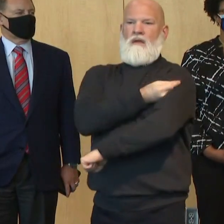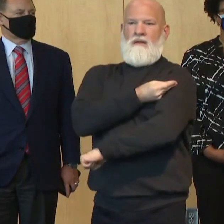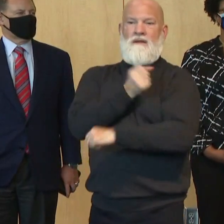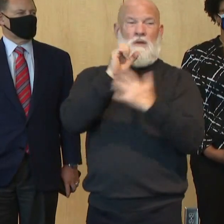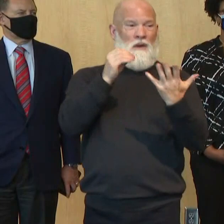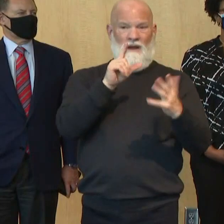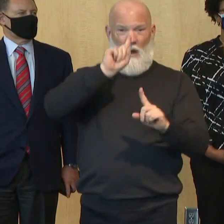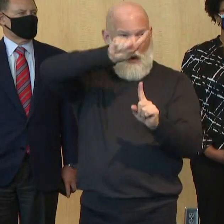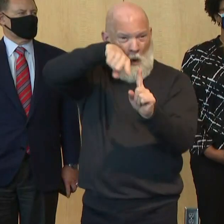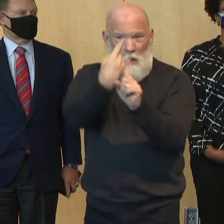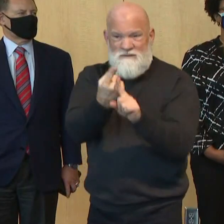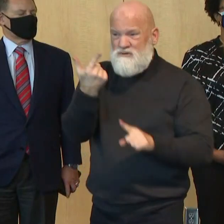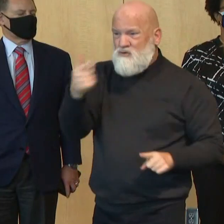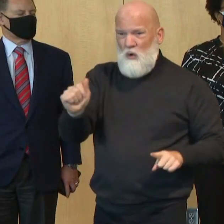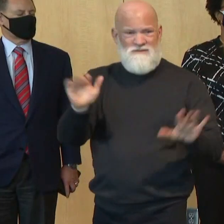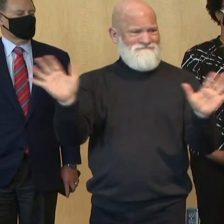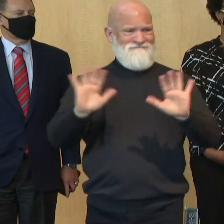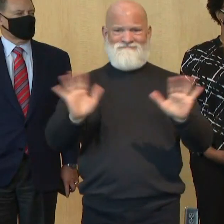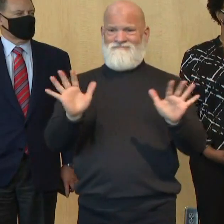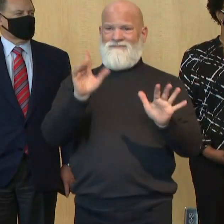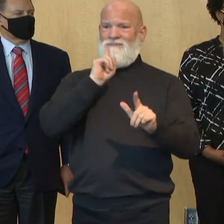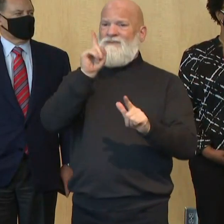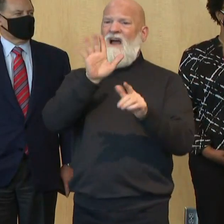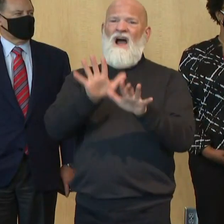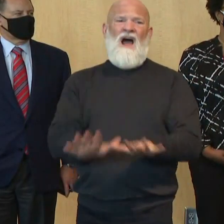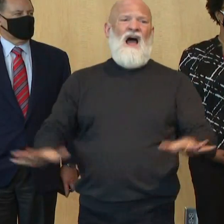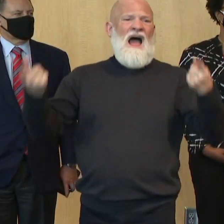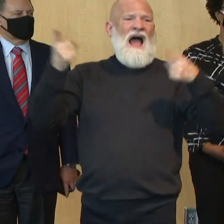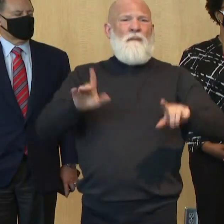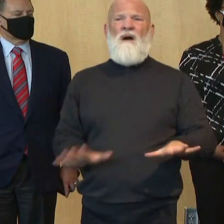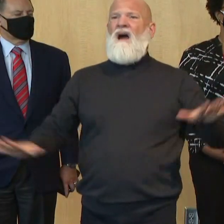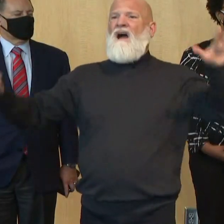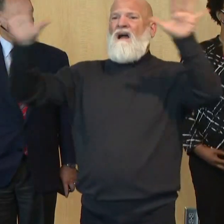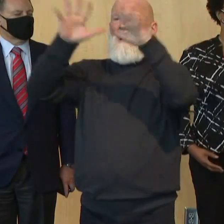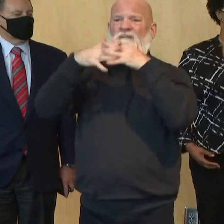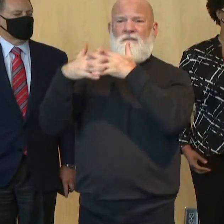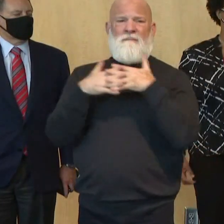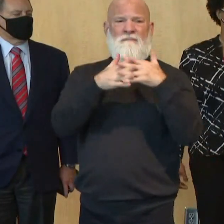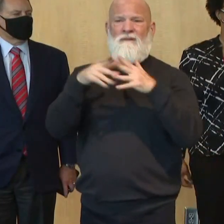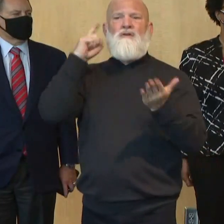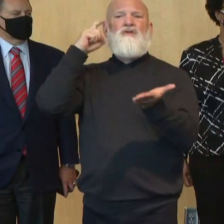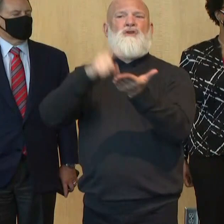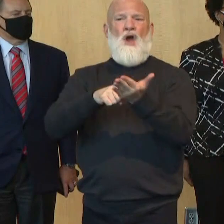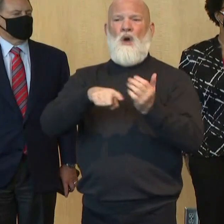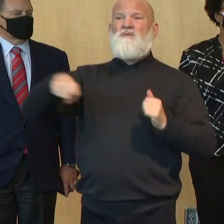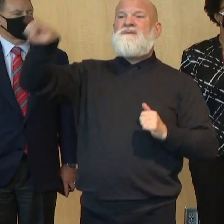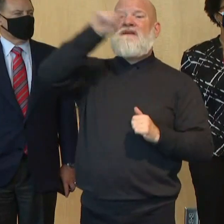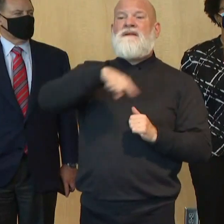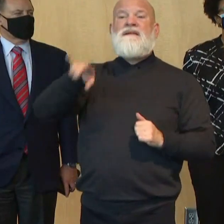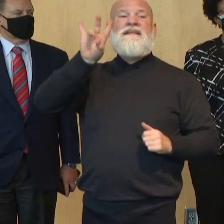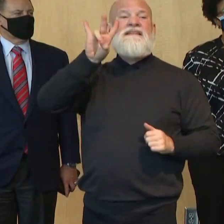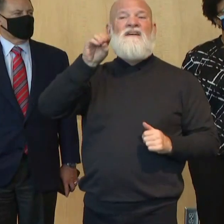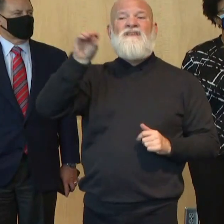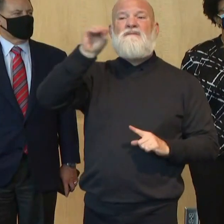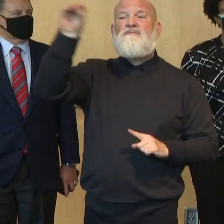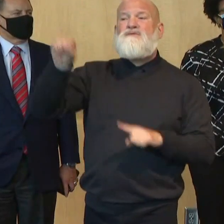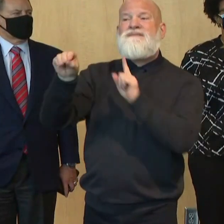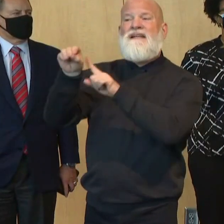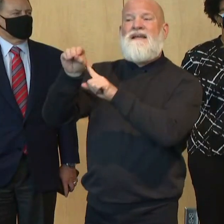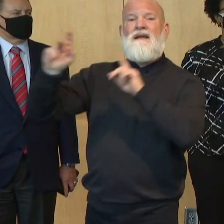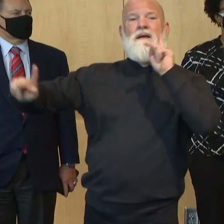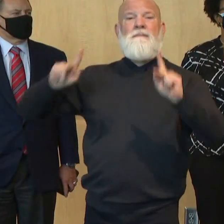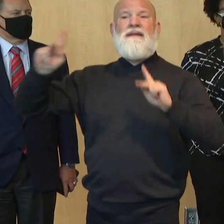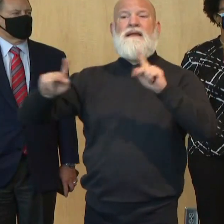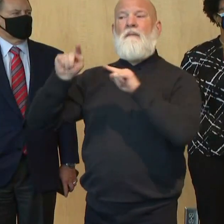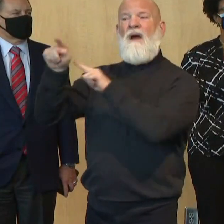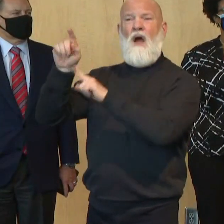I mean, it's happening all over. We saw that early on with 70% of the people working in our long-term care